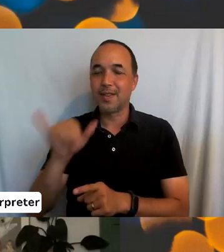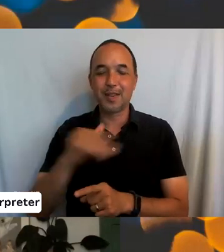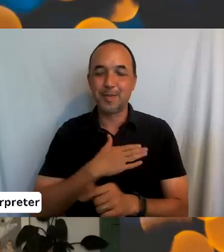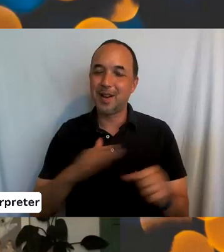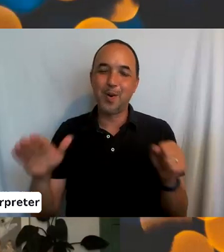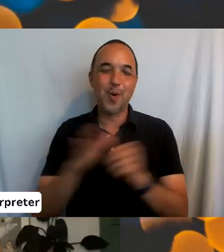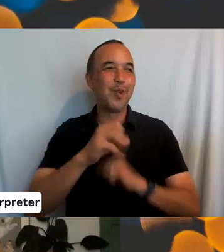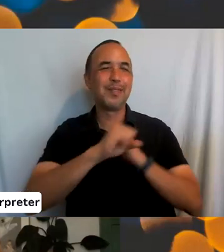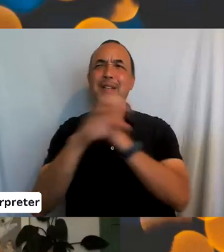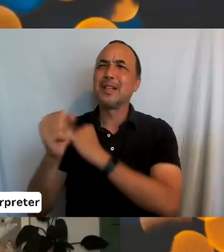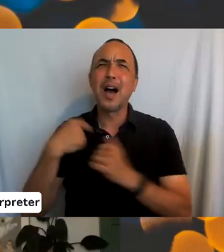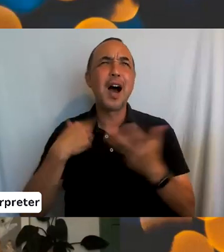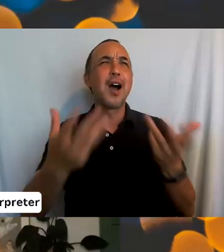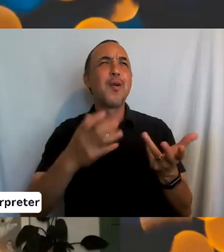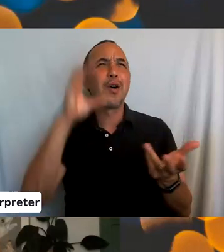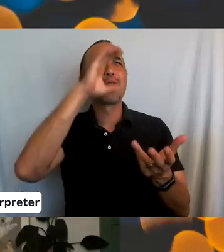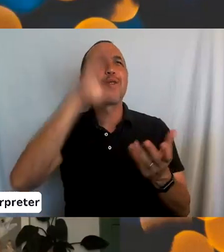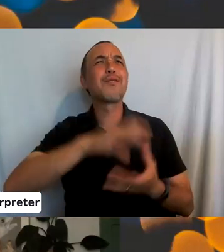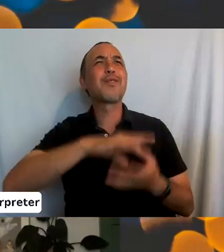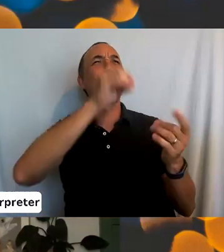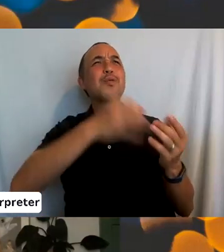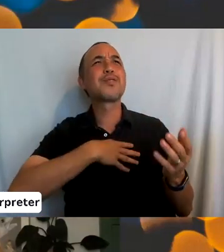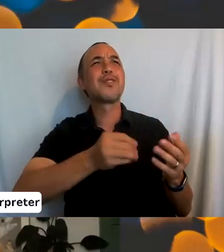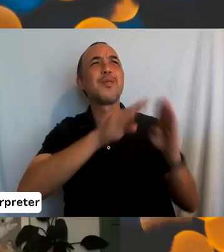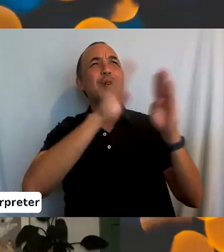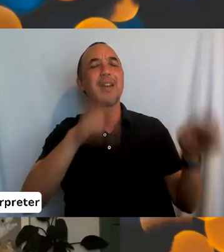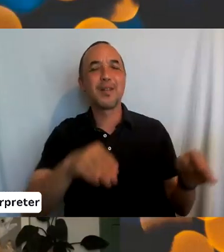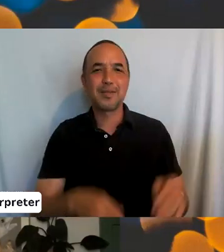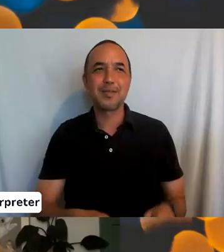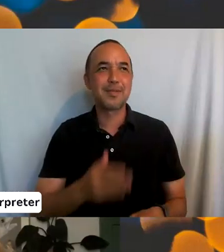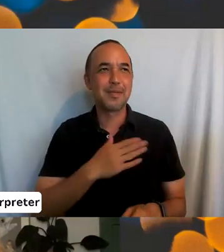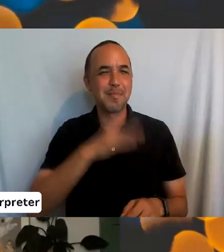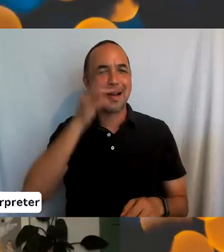ghosts in the White House. I'll just put my cats in charge. It'll be fine.